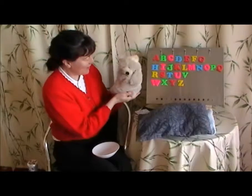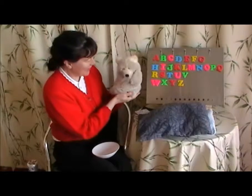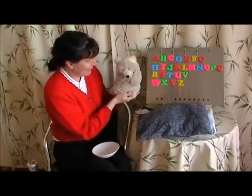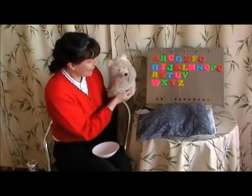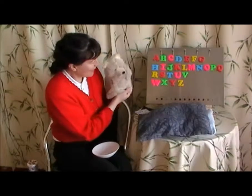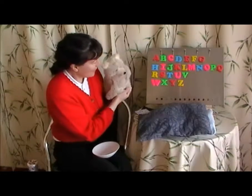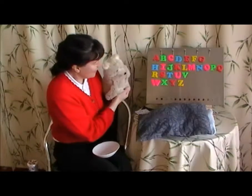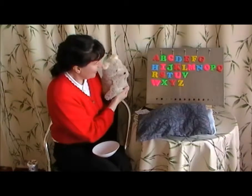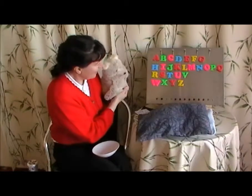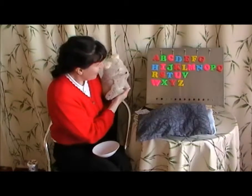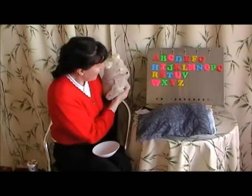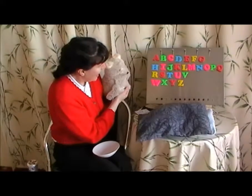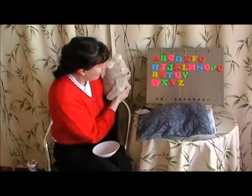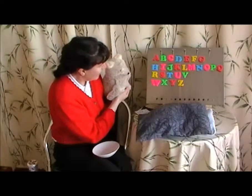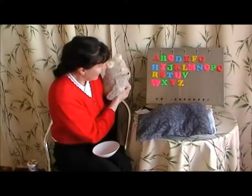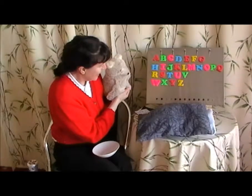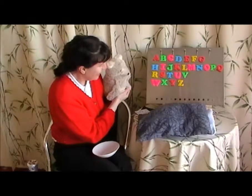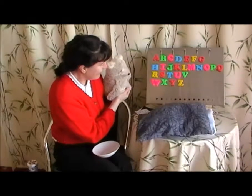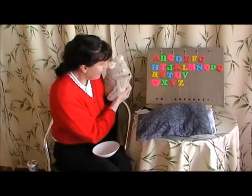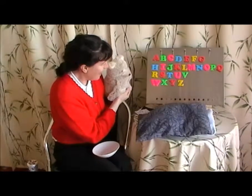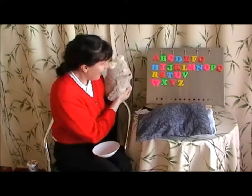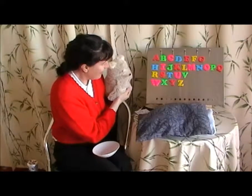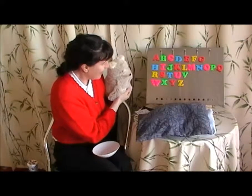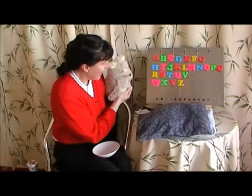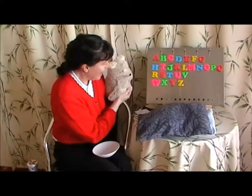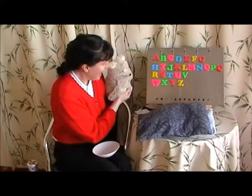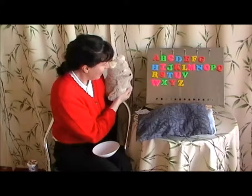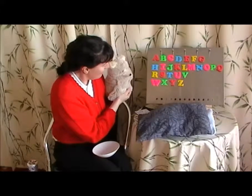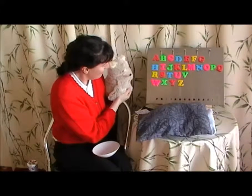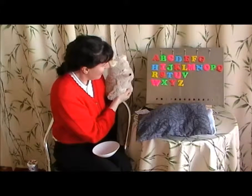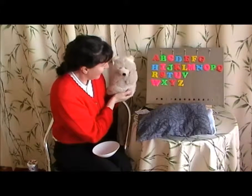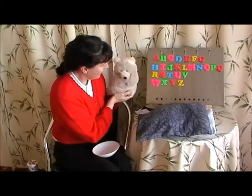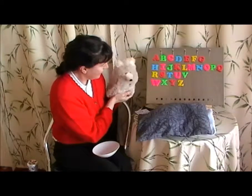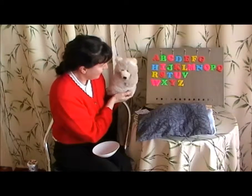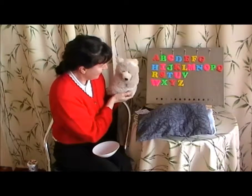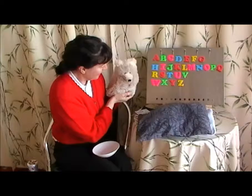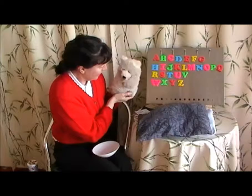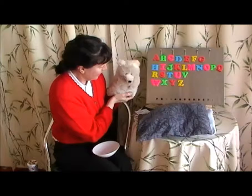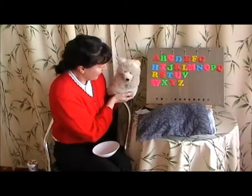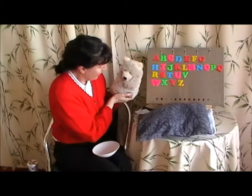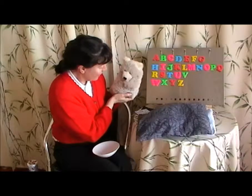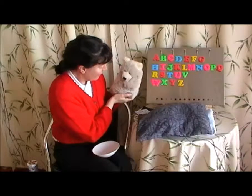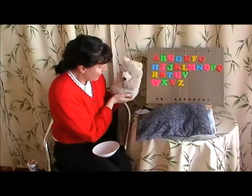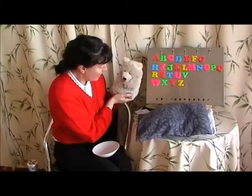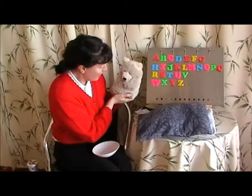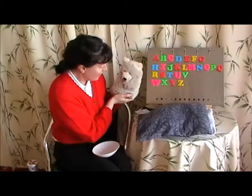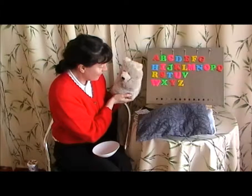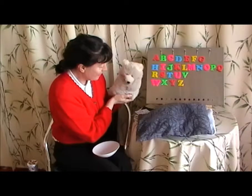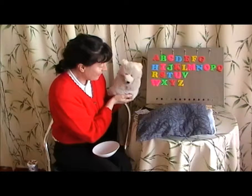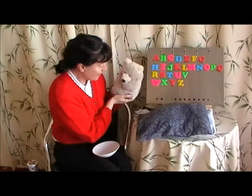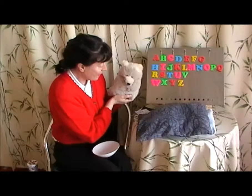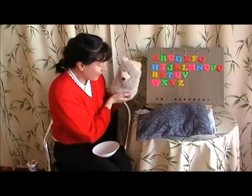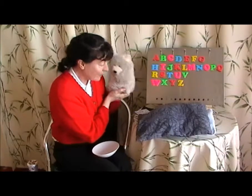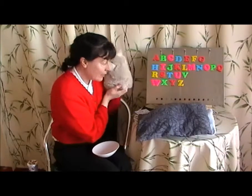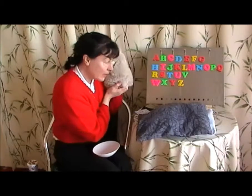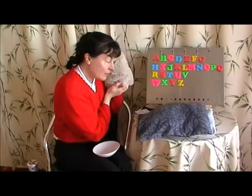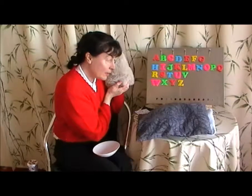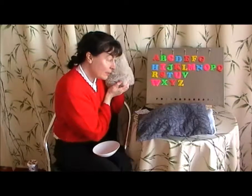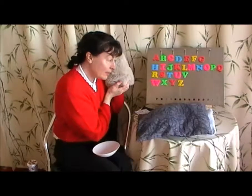Barney, do you know how many letters there are in our alphabet? You don't know? It's probably